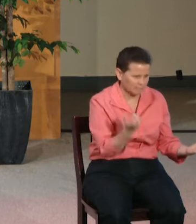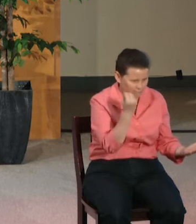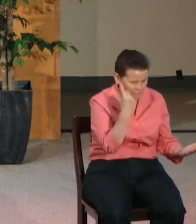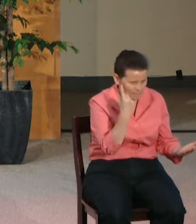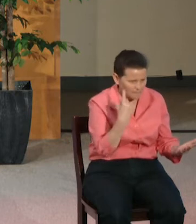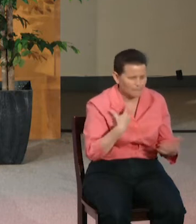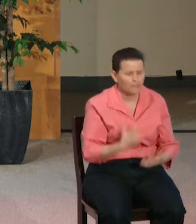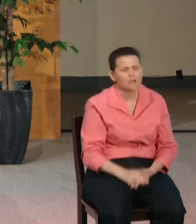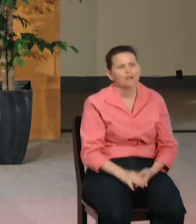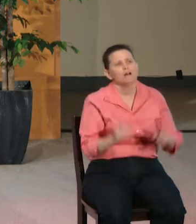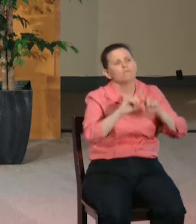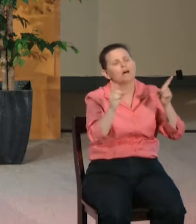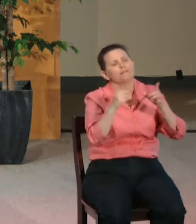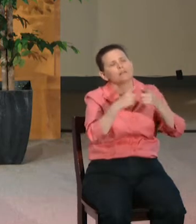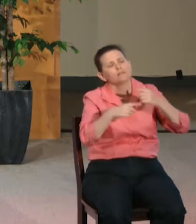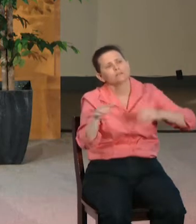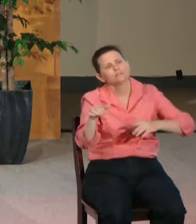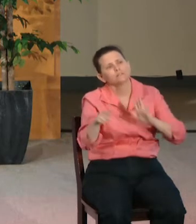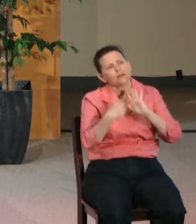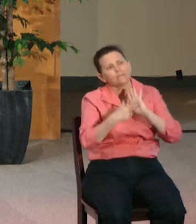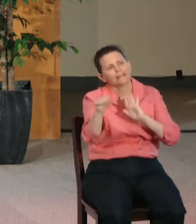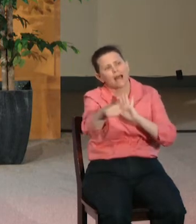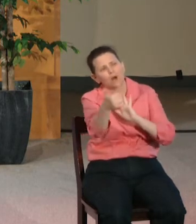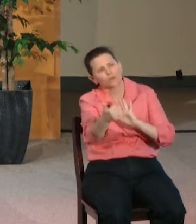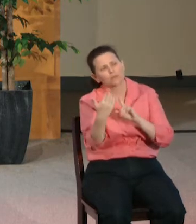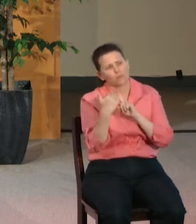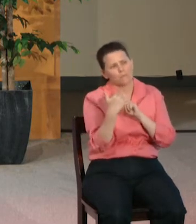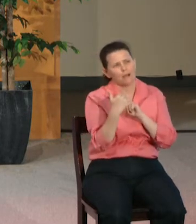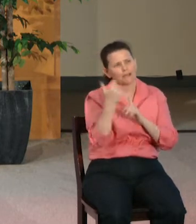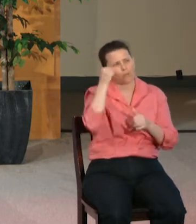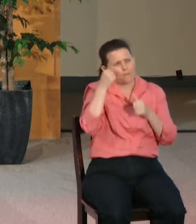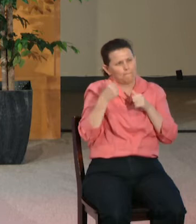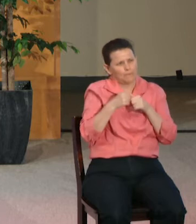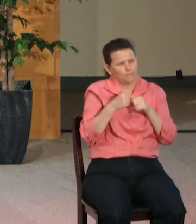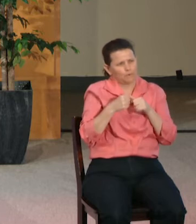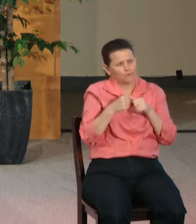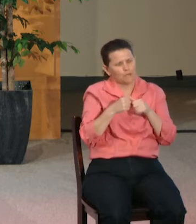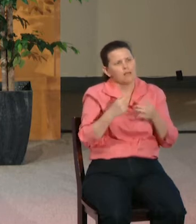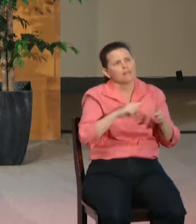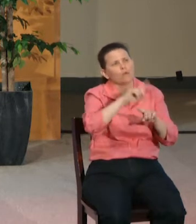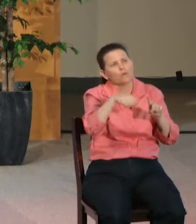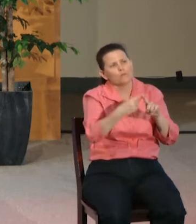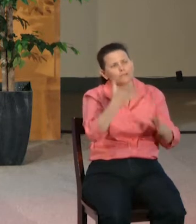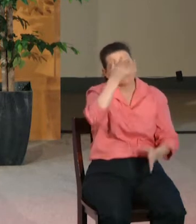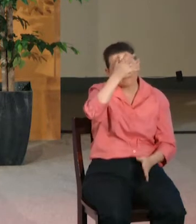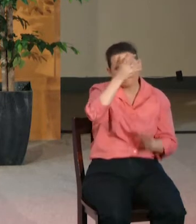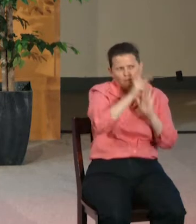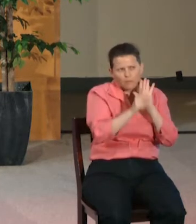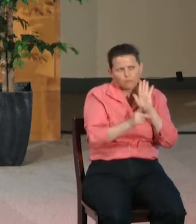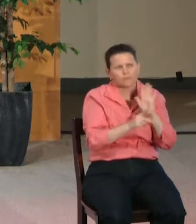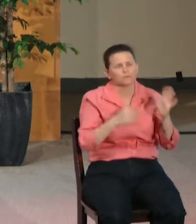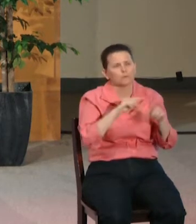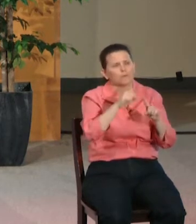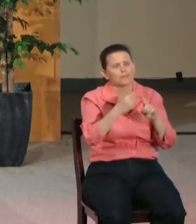of with respect to the father principle and everything is that in divine mind, in the realm of divine ideas, where the divine